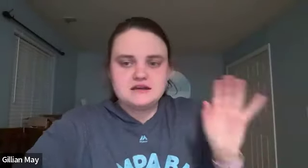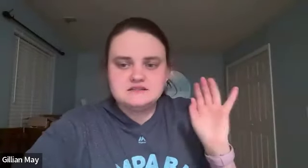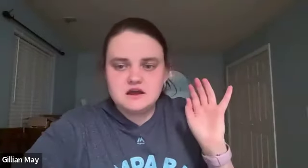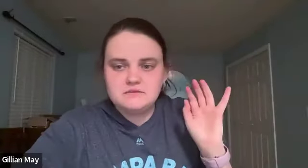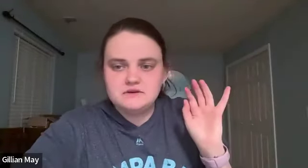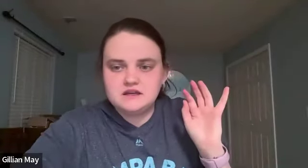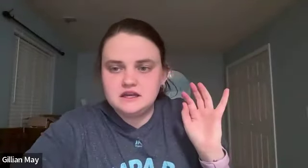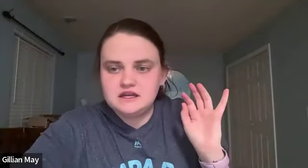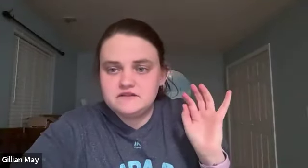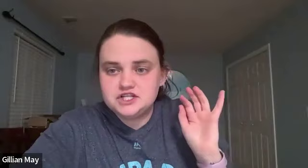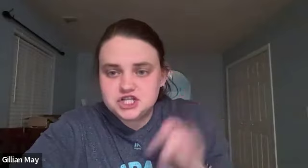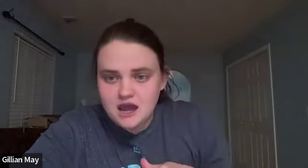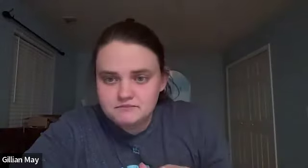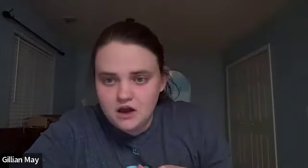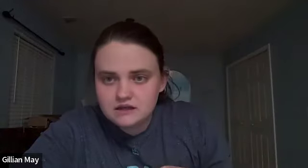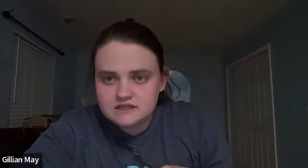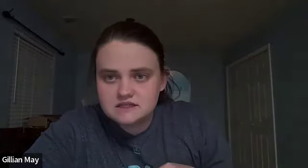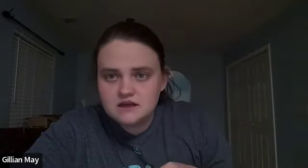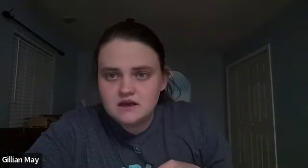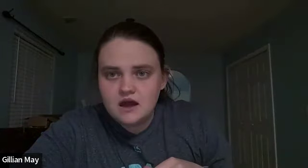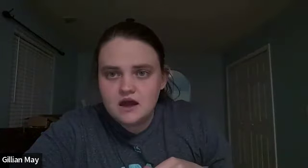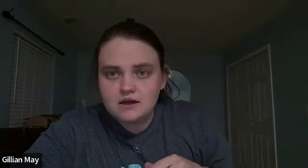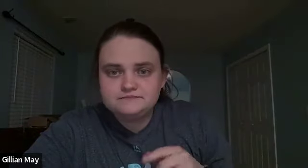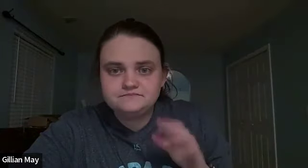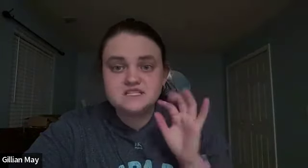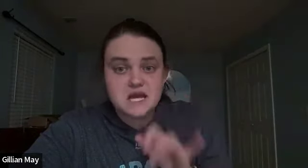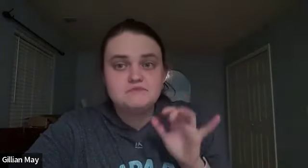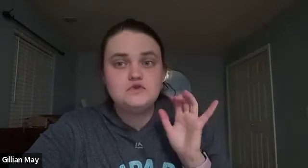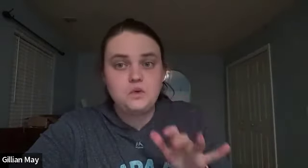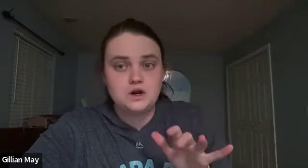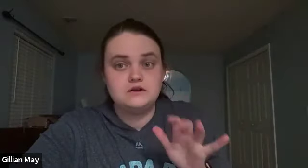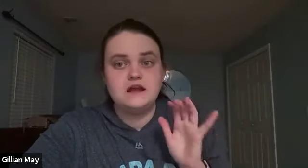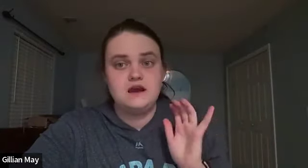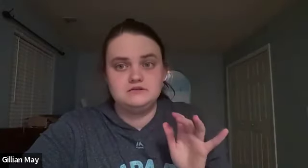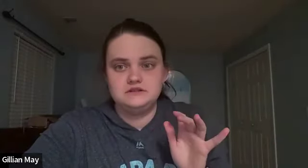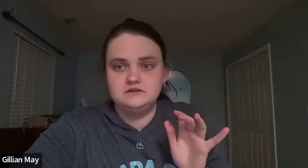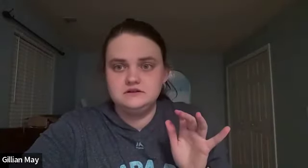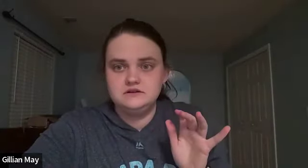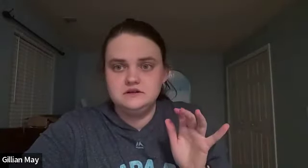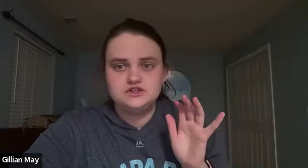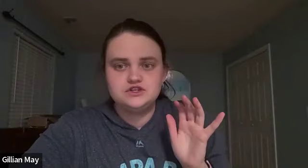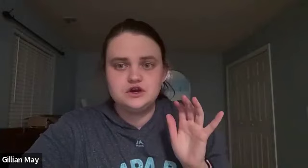guys can, in the chat box, type the word out.